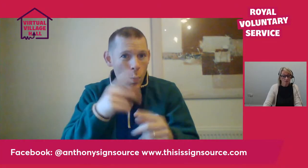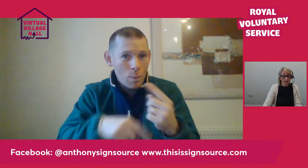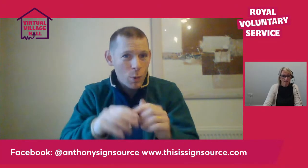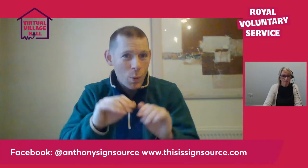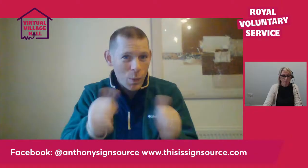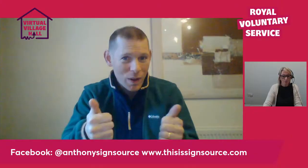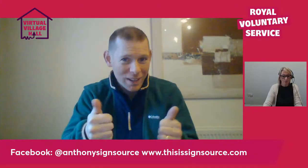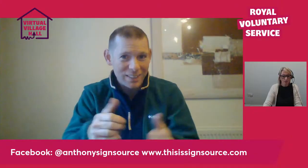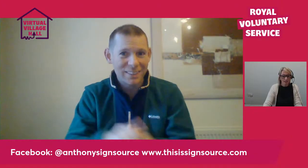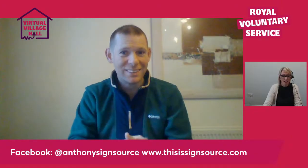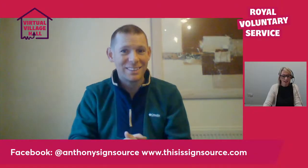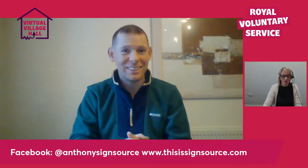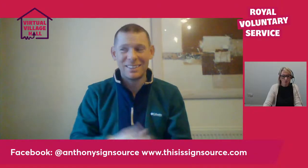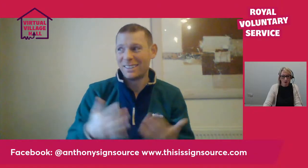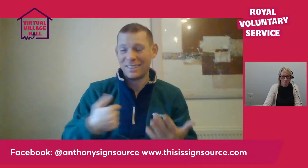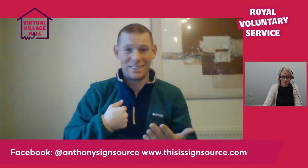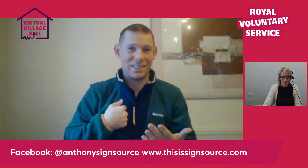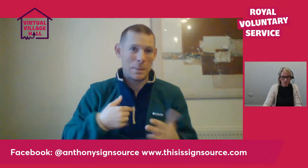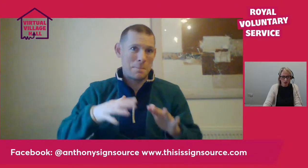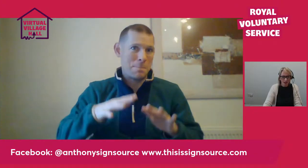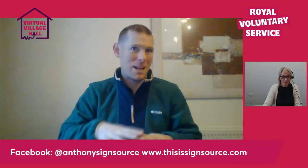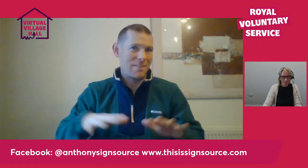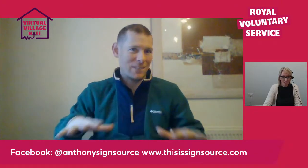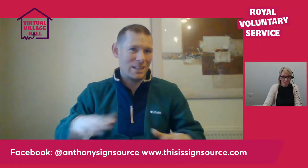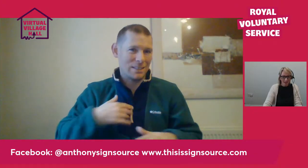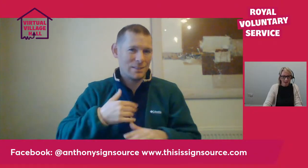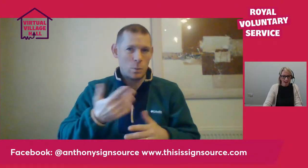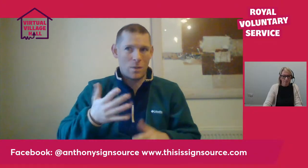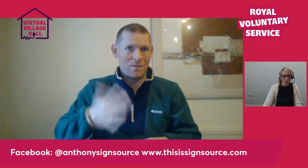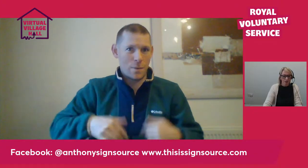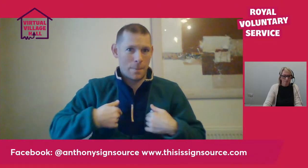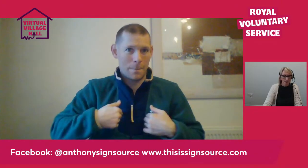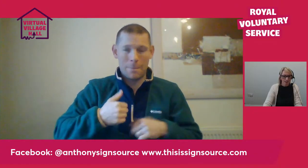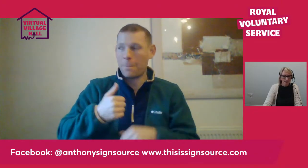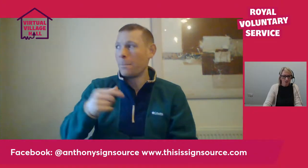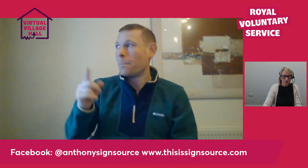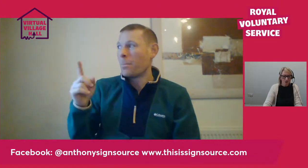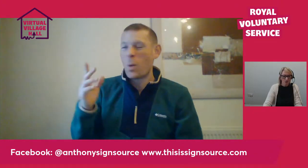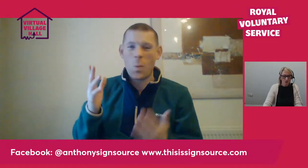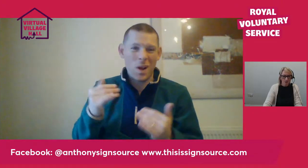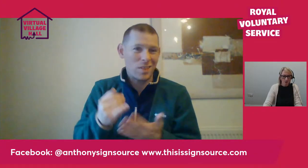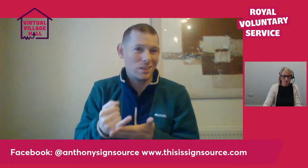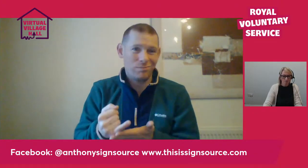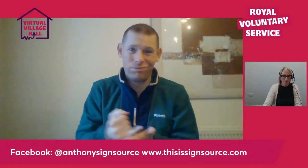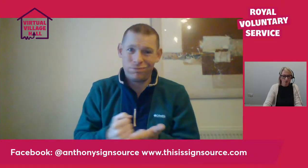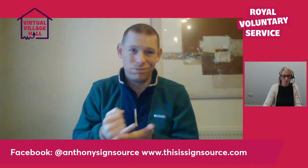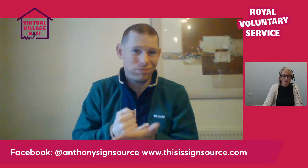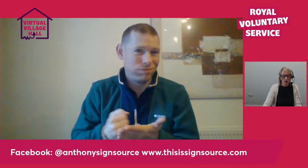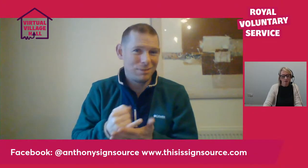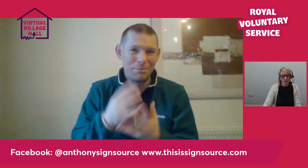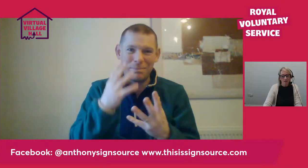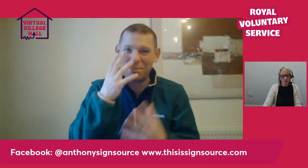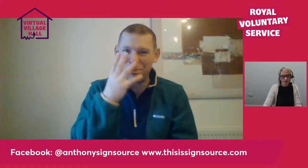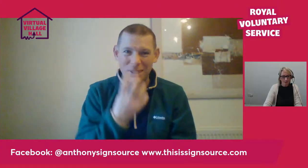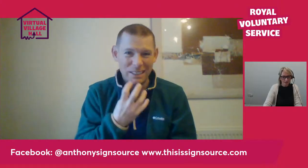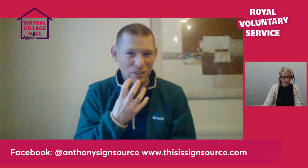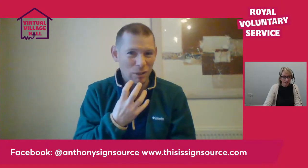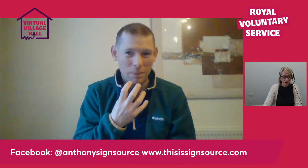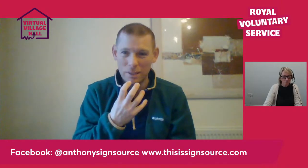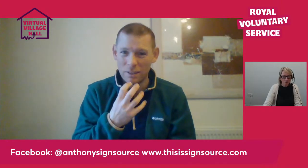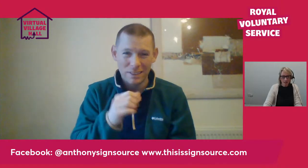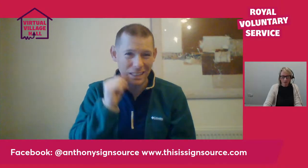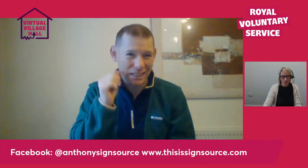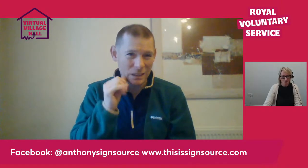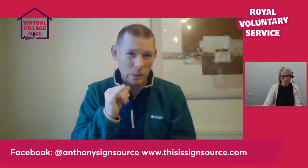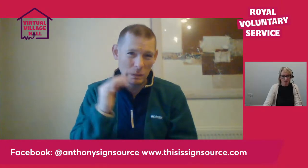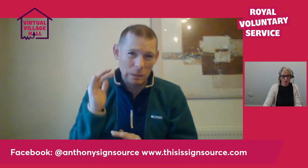it's lovely to have you back with us again and hope everyone is well. I'm in Belfast, as you know, that's where I'm from. Our weather is horrendous